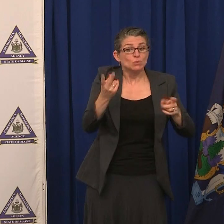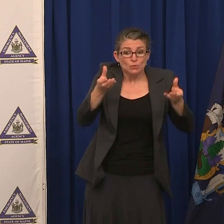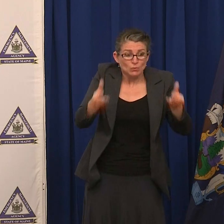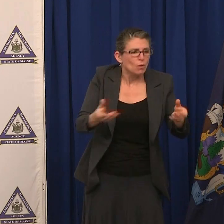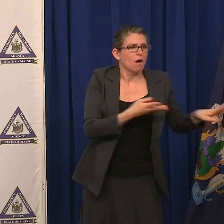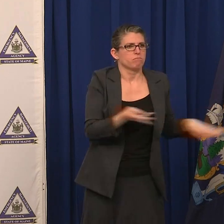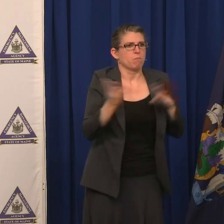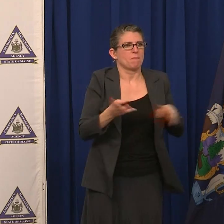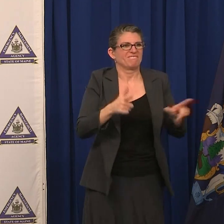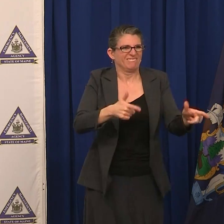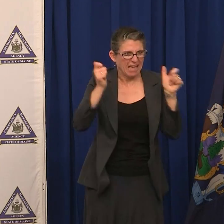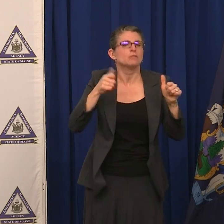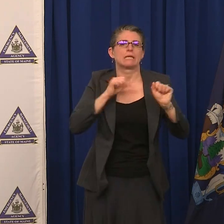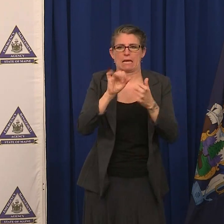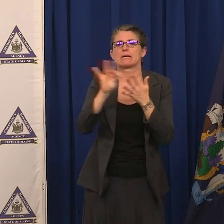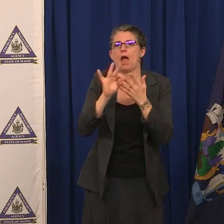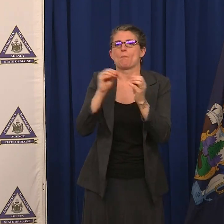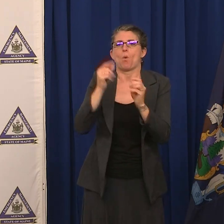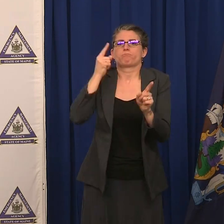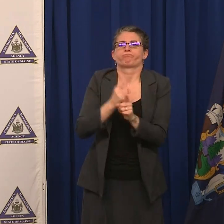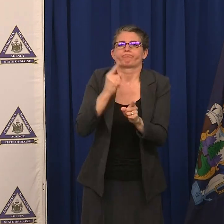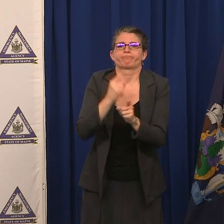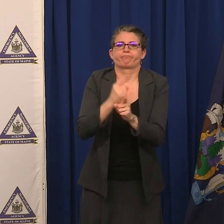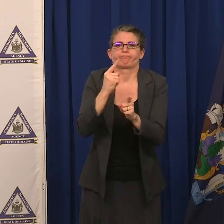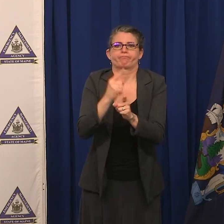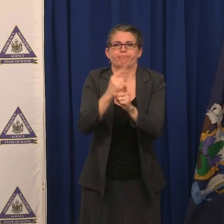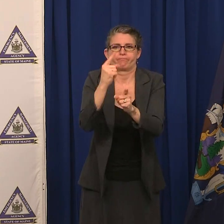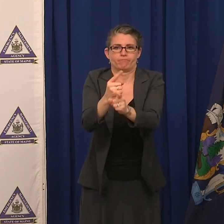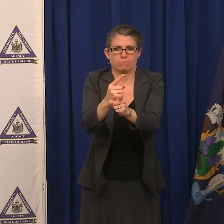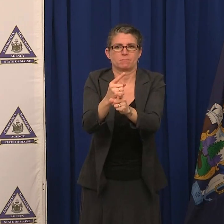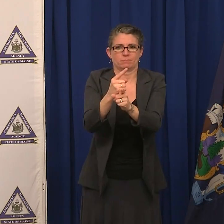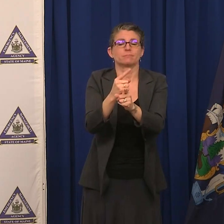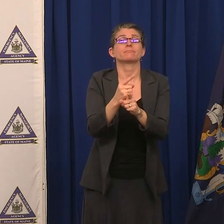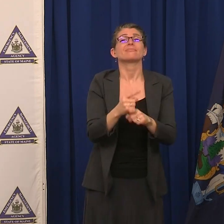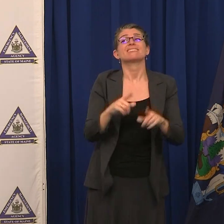same time, know that community transmission is being